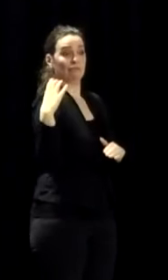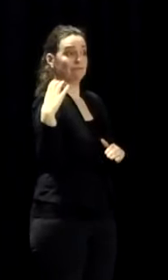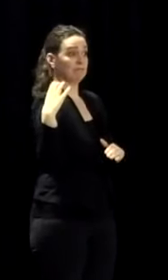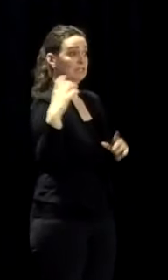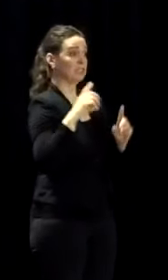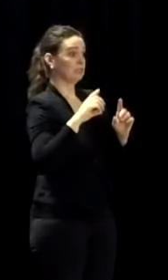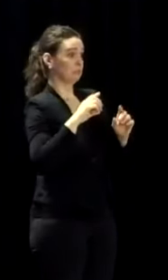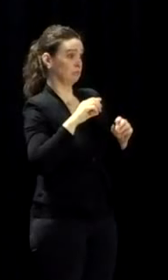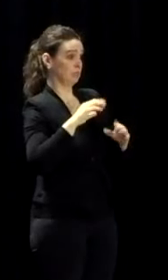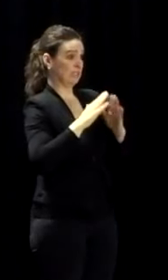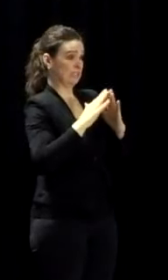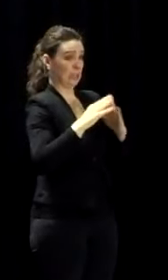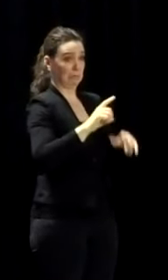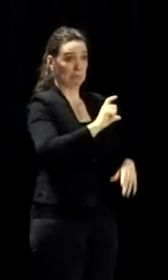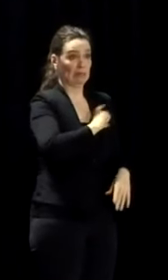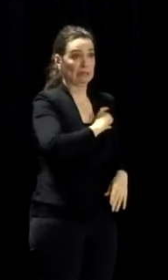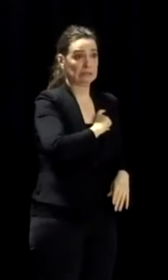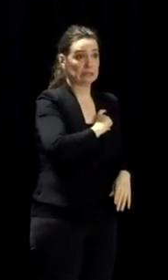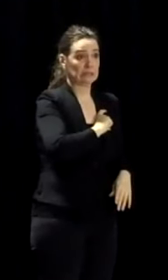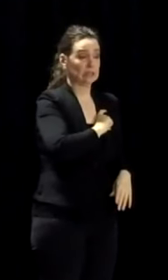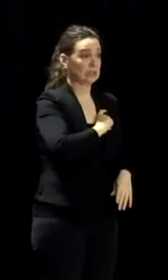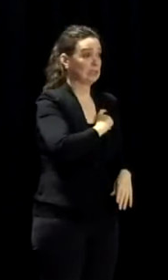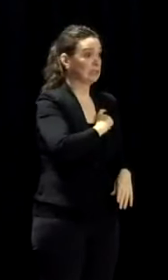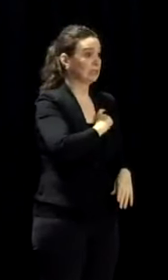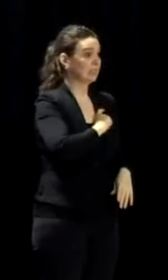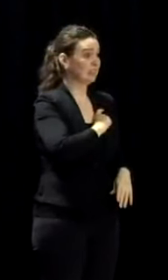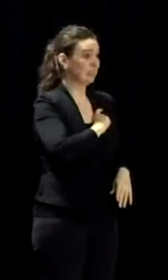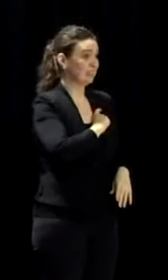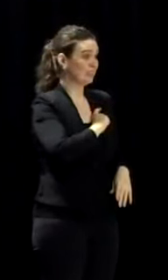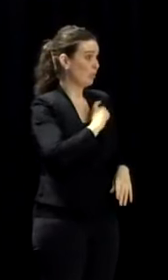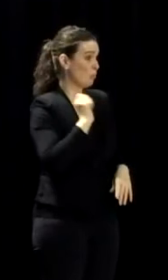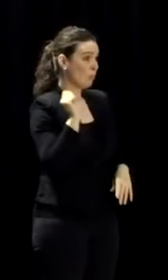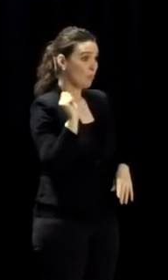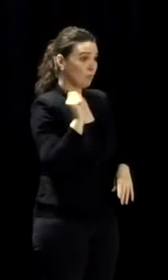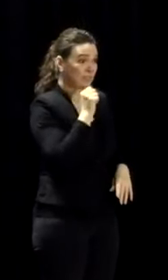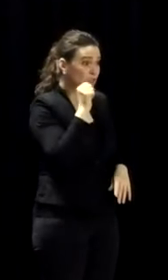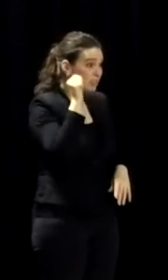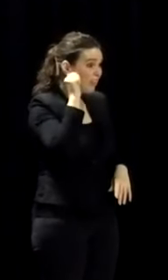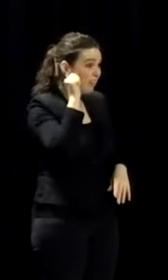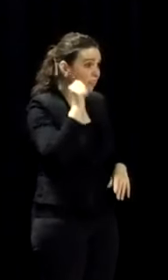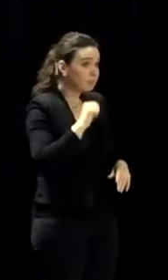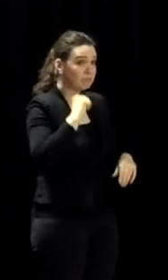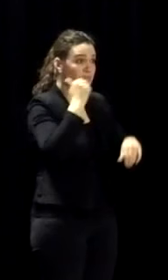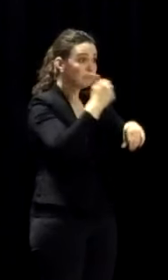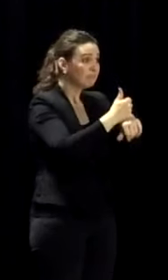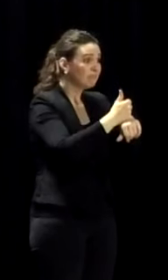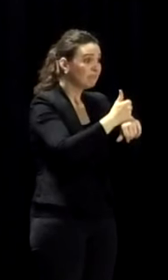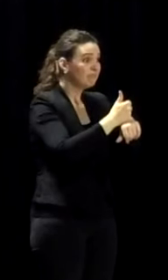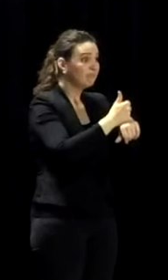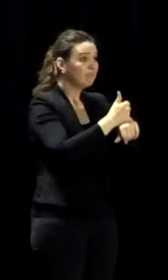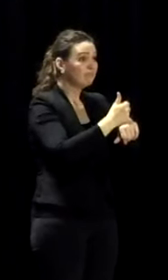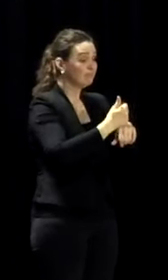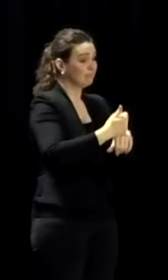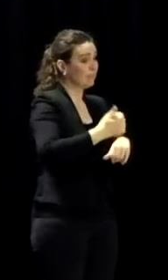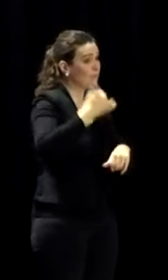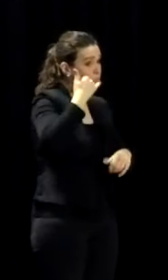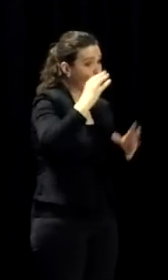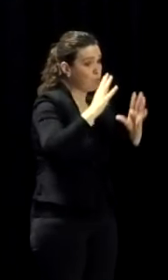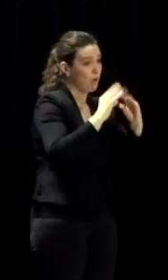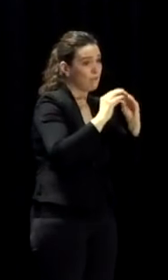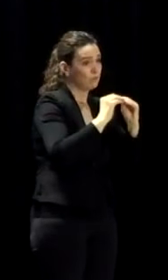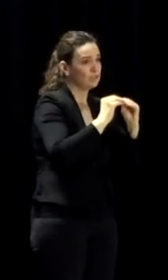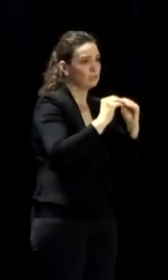agencies. And as recently as yesterday, we had a phone conference, which we are doing on a regular basis now. And the real purpose of